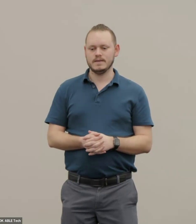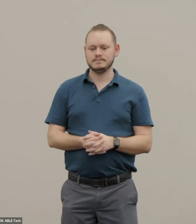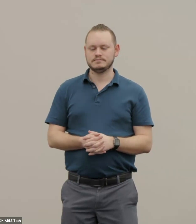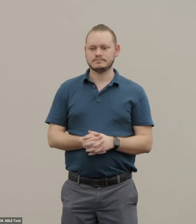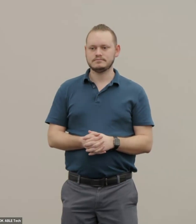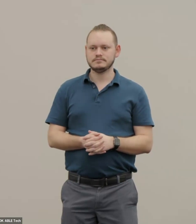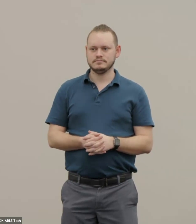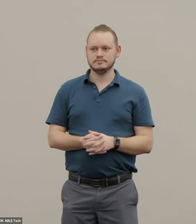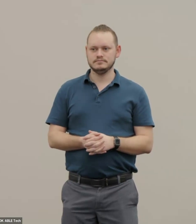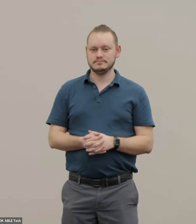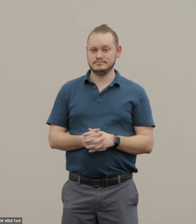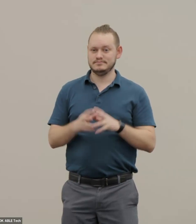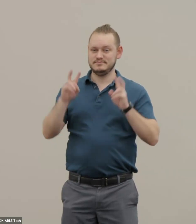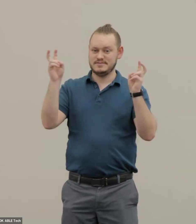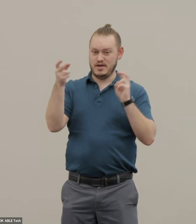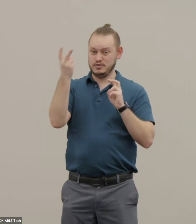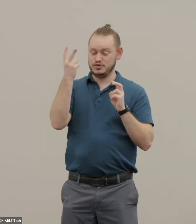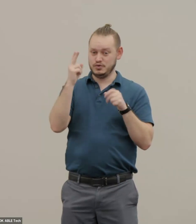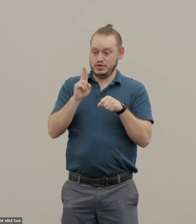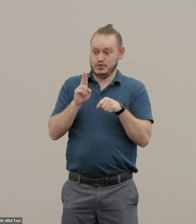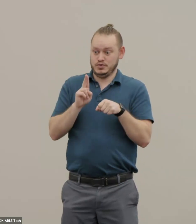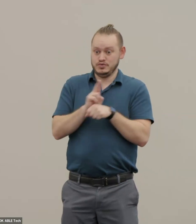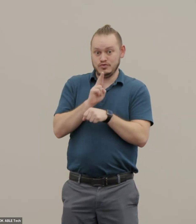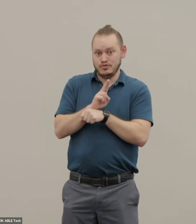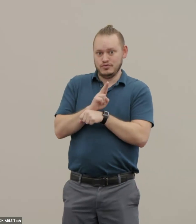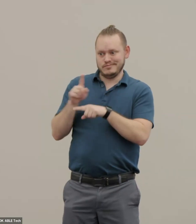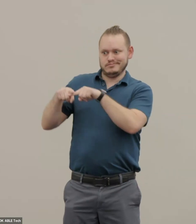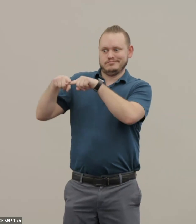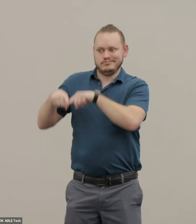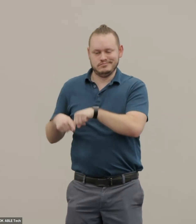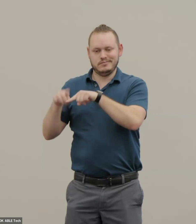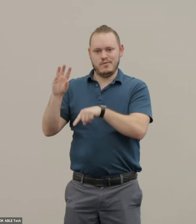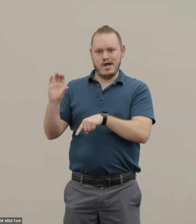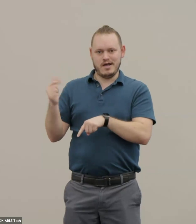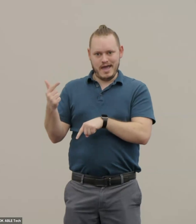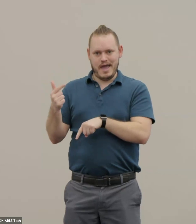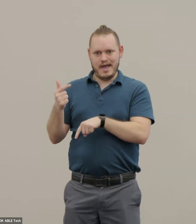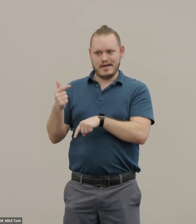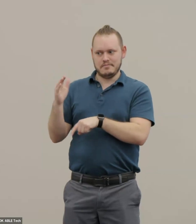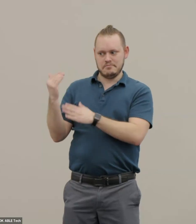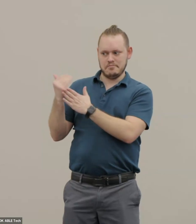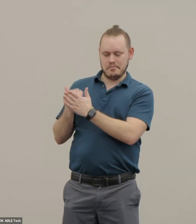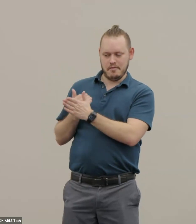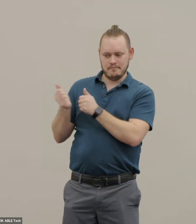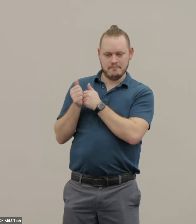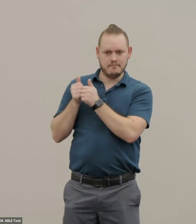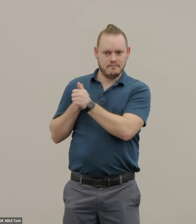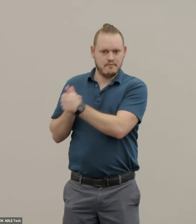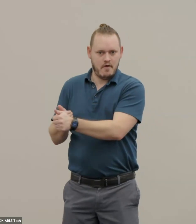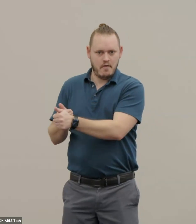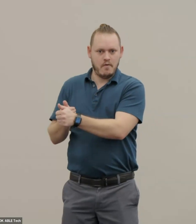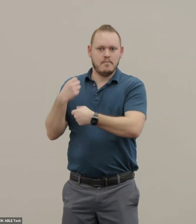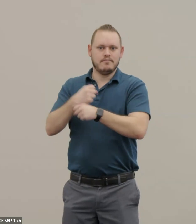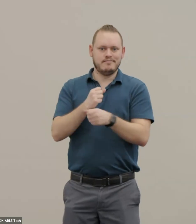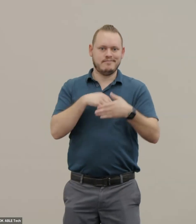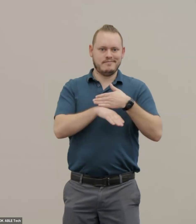by and large, Title II is using WCAG as the guideline to making content accessible. Now, those